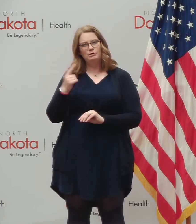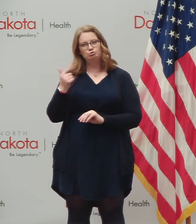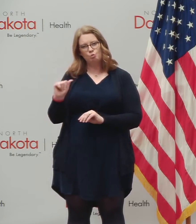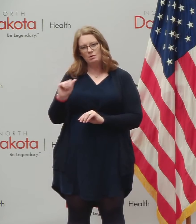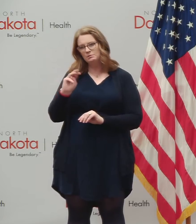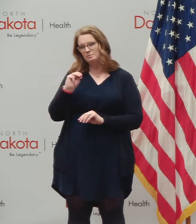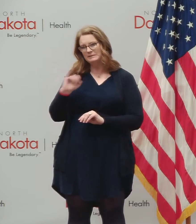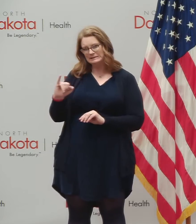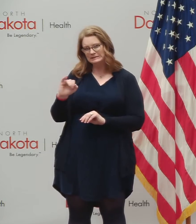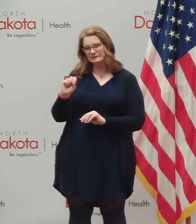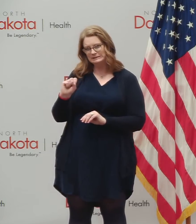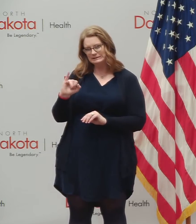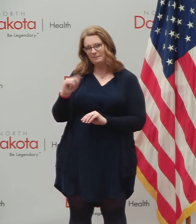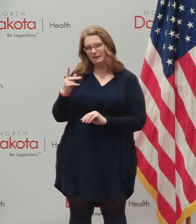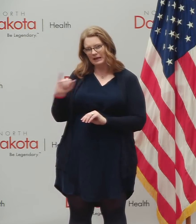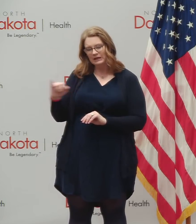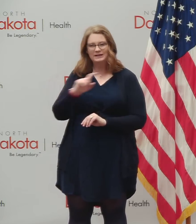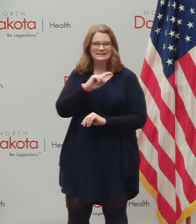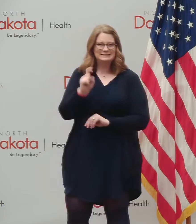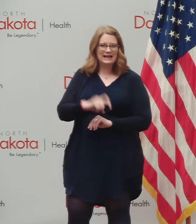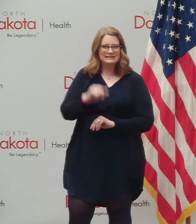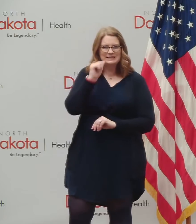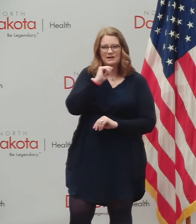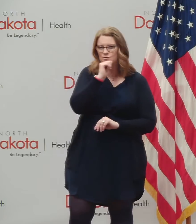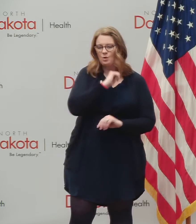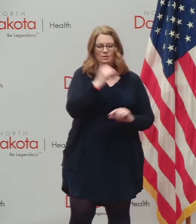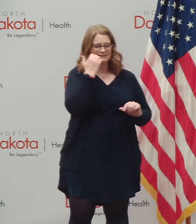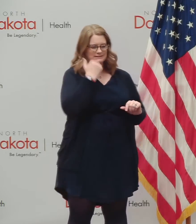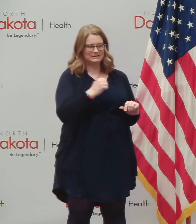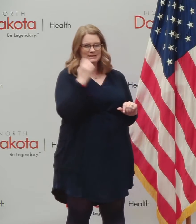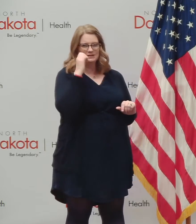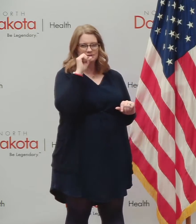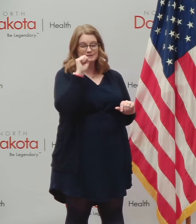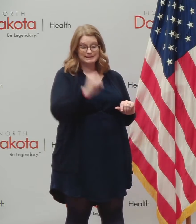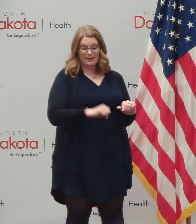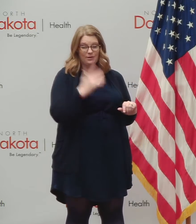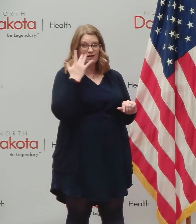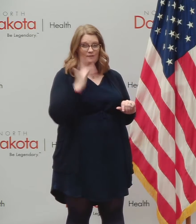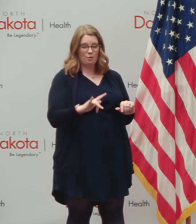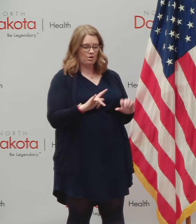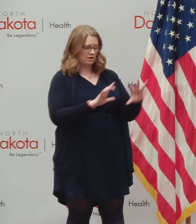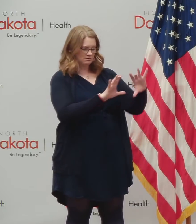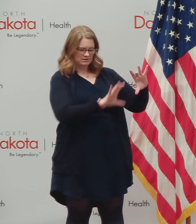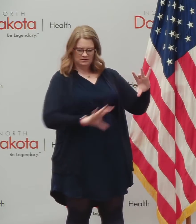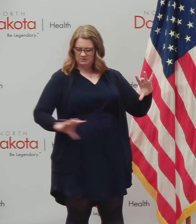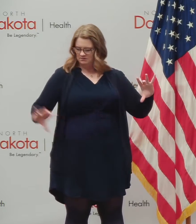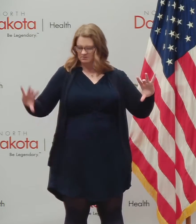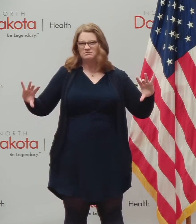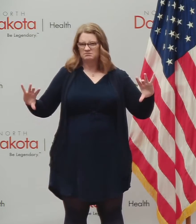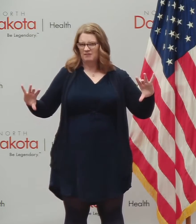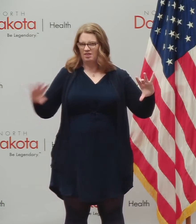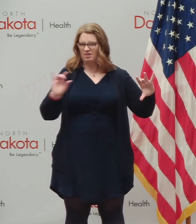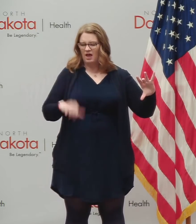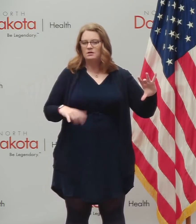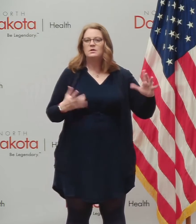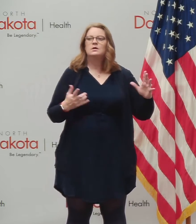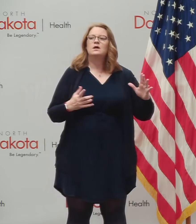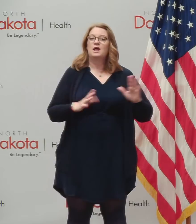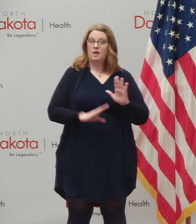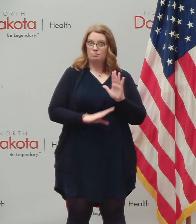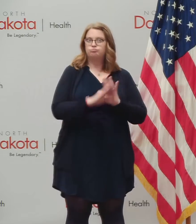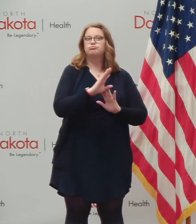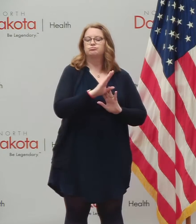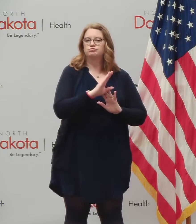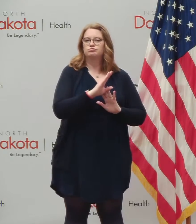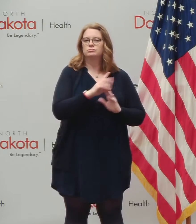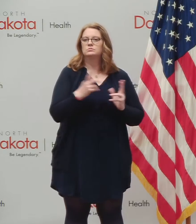Georgia, Mississippi, Texas, Arizona, and Southern California saw big surges in cases about the time we